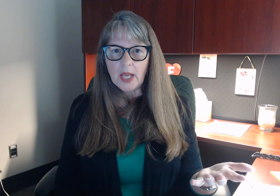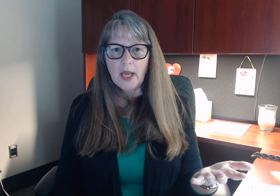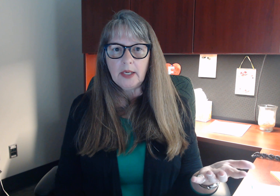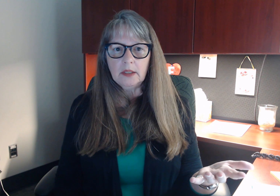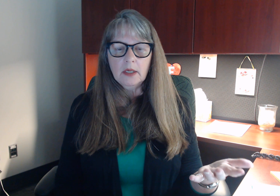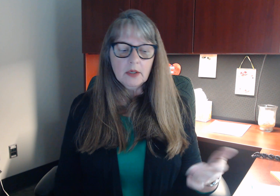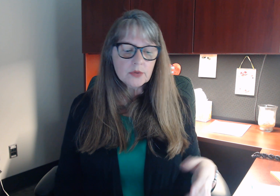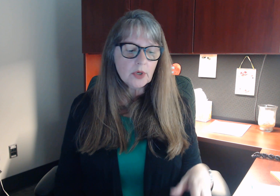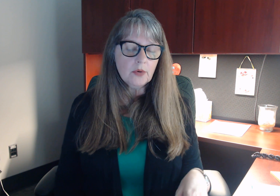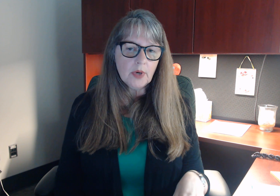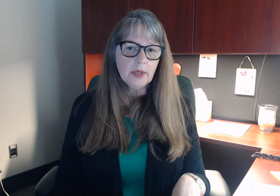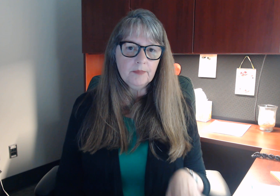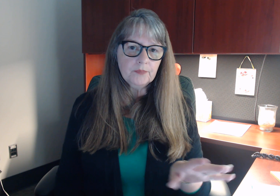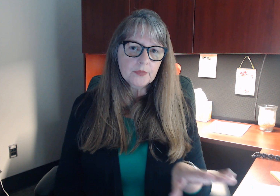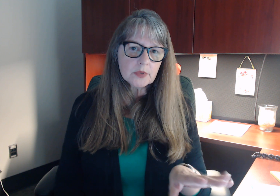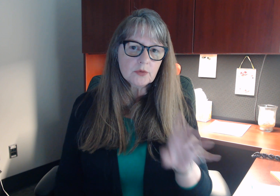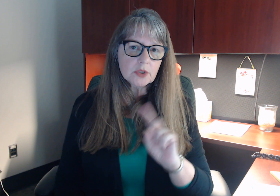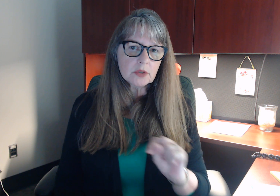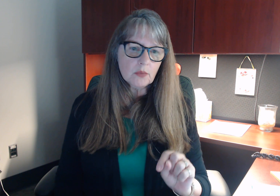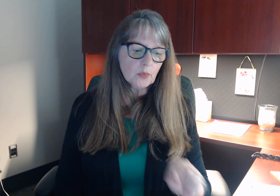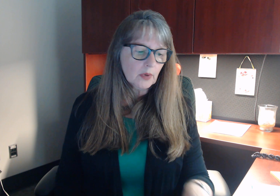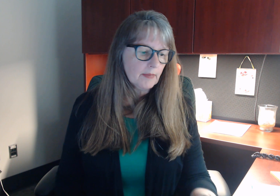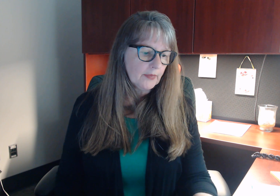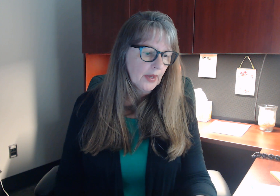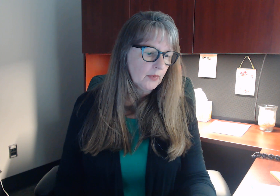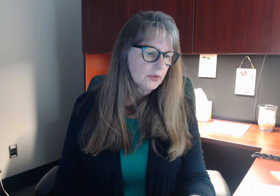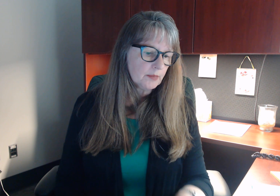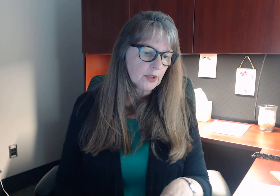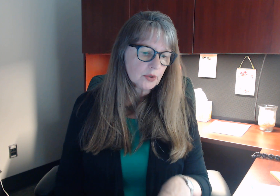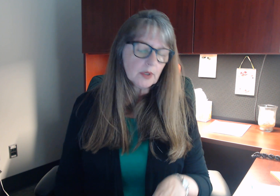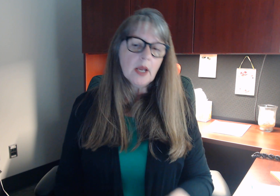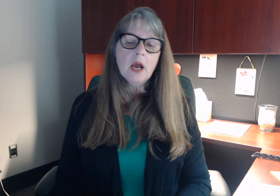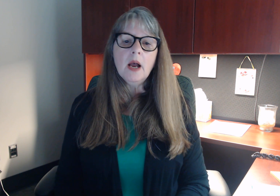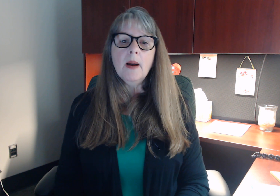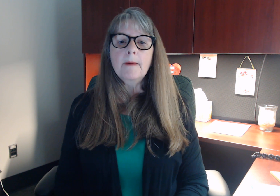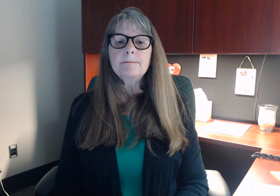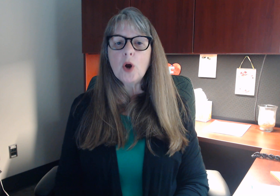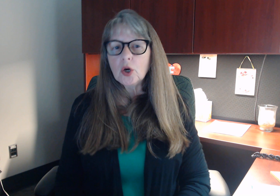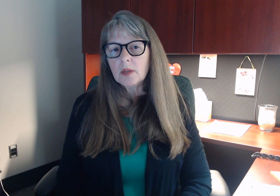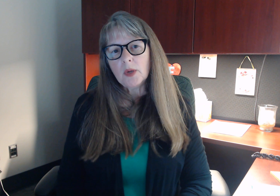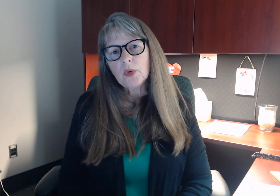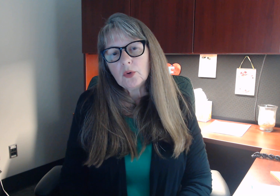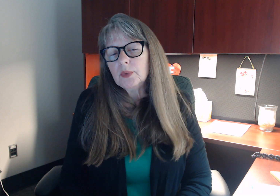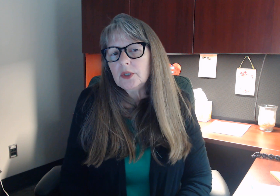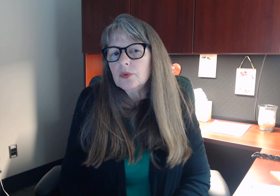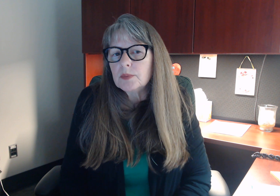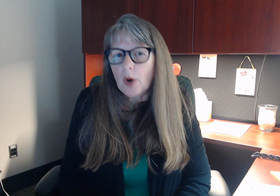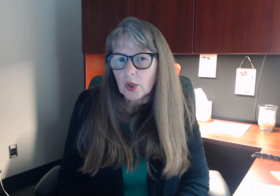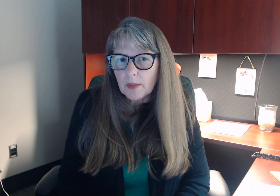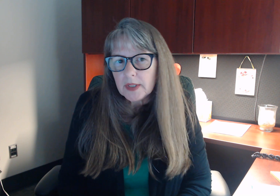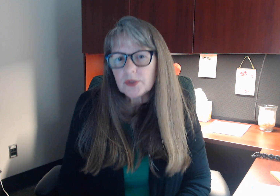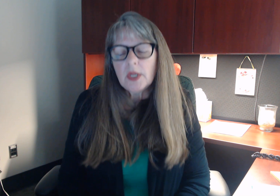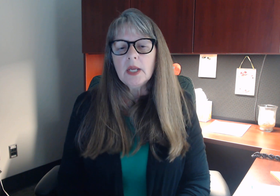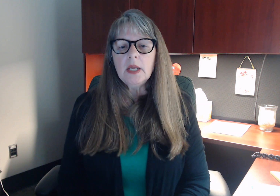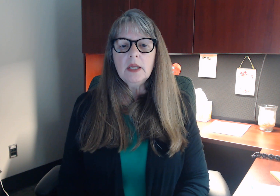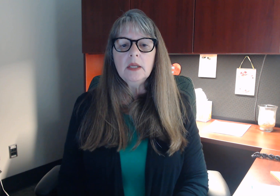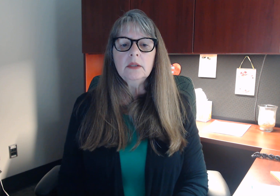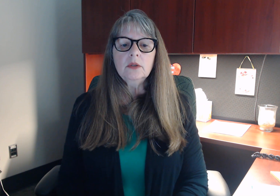sign. So so just don't worry about that one as much. Parliament. We don't really use parliament in the